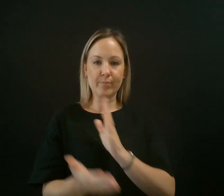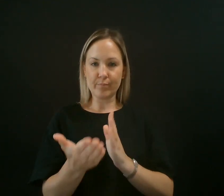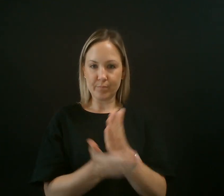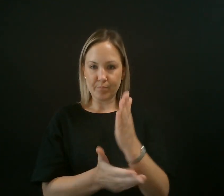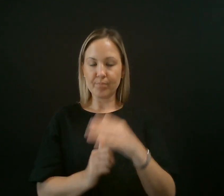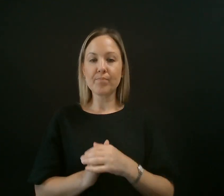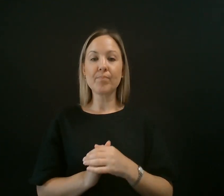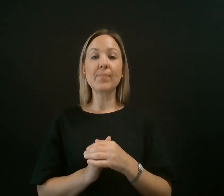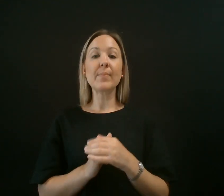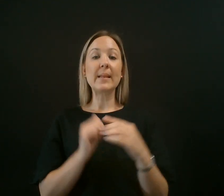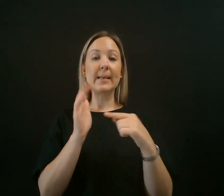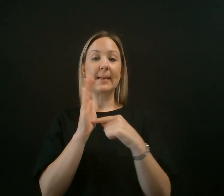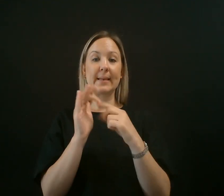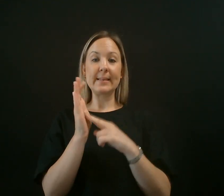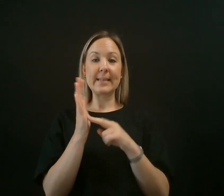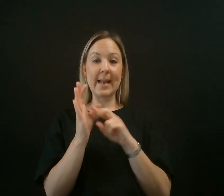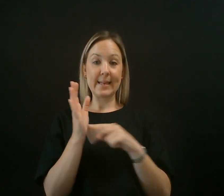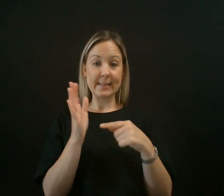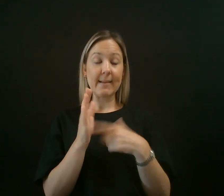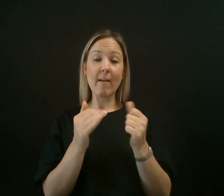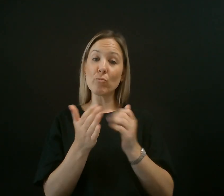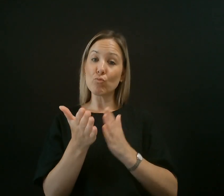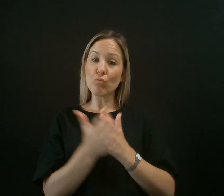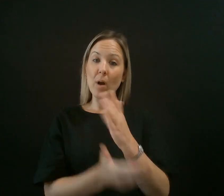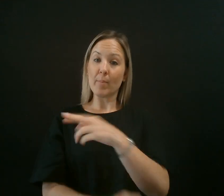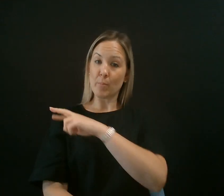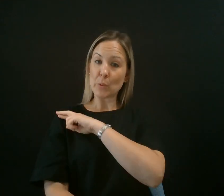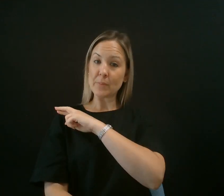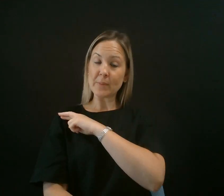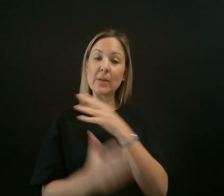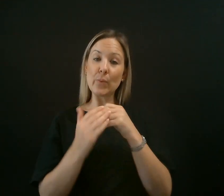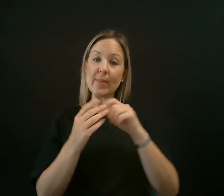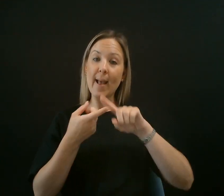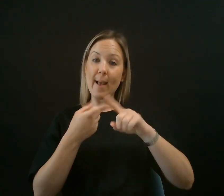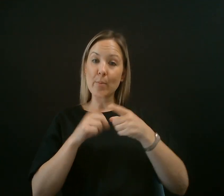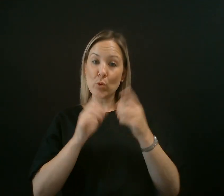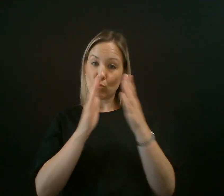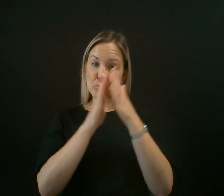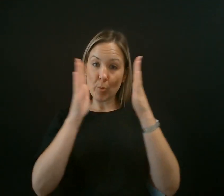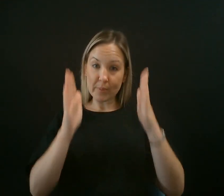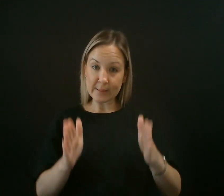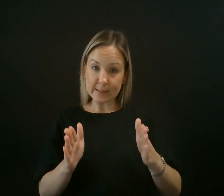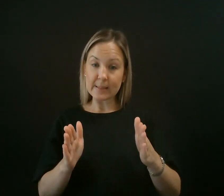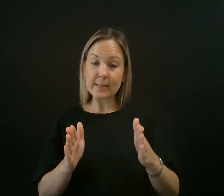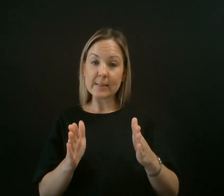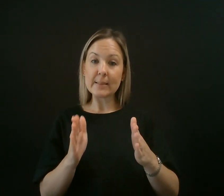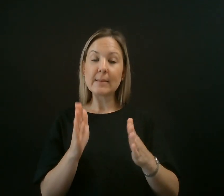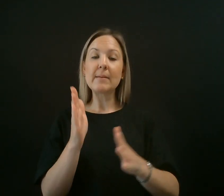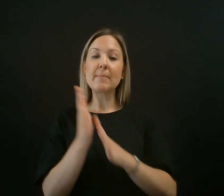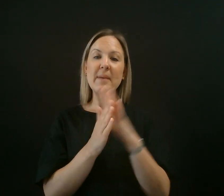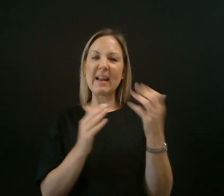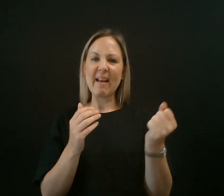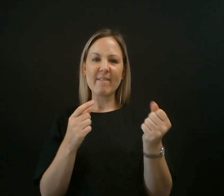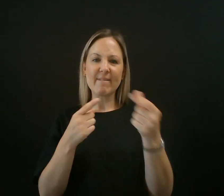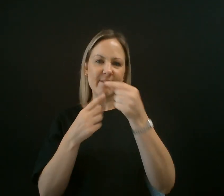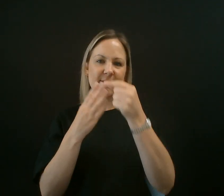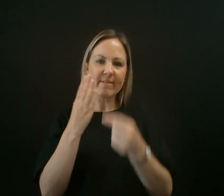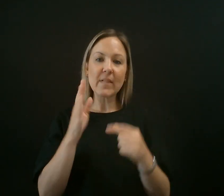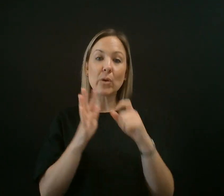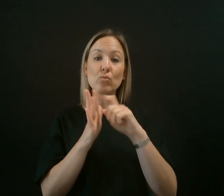Tenants have the rights and responsibilities in Able Australia properties arising from a number of documents,